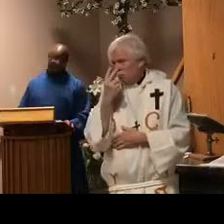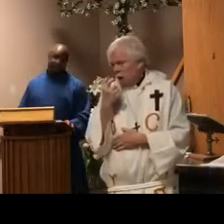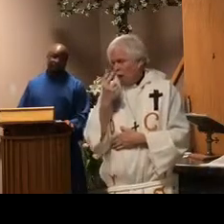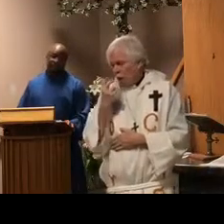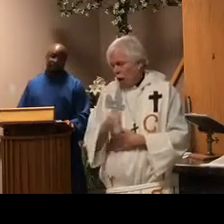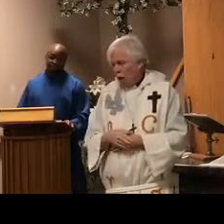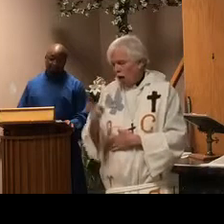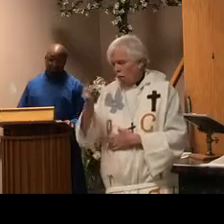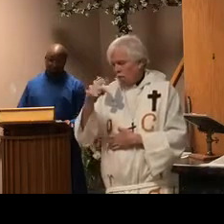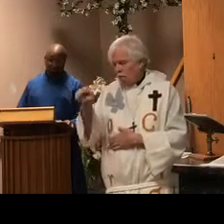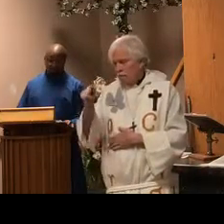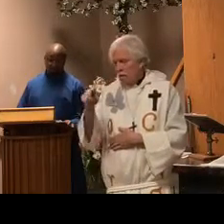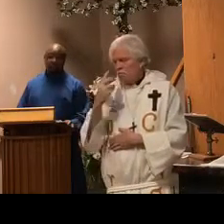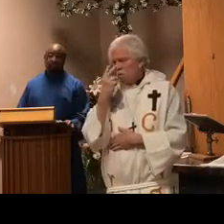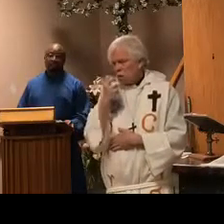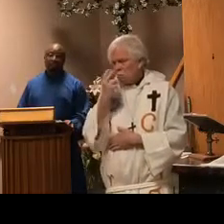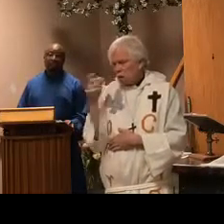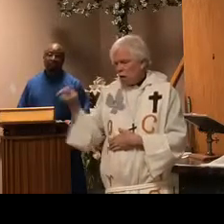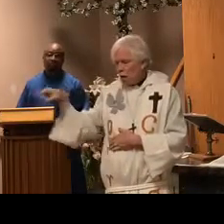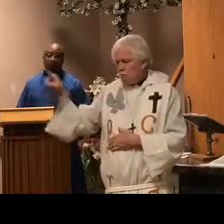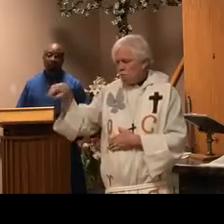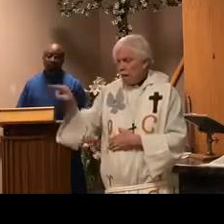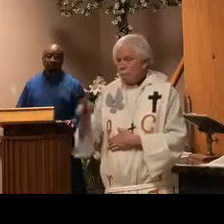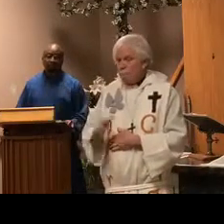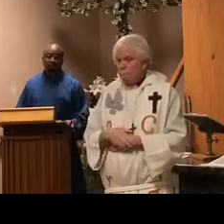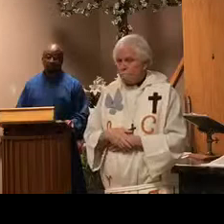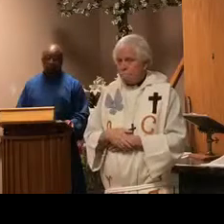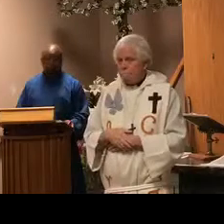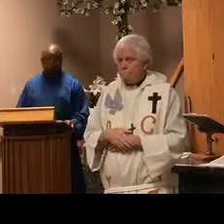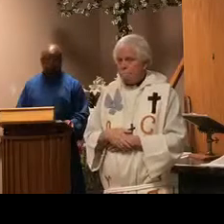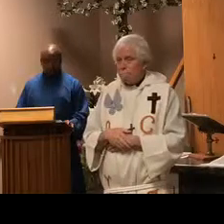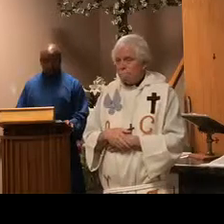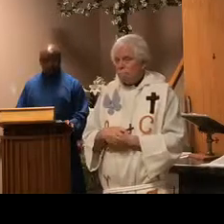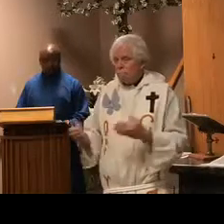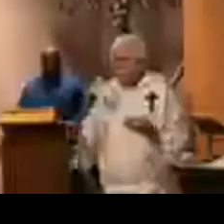words, and they didn't believe them.